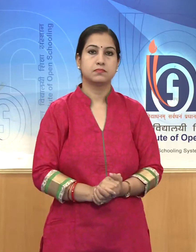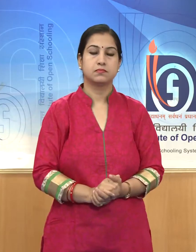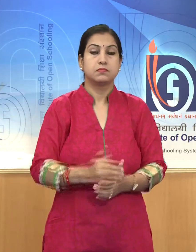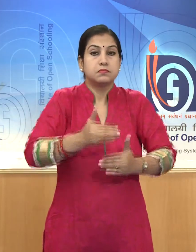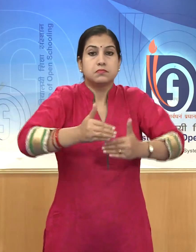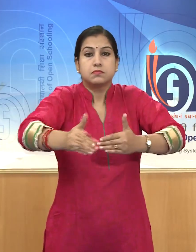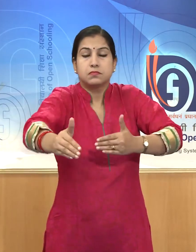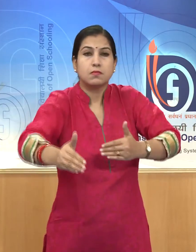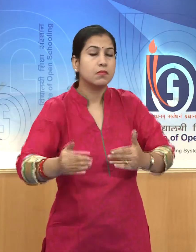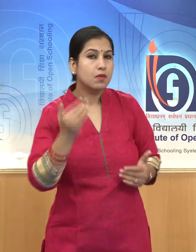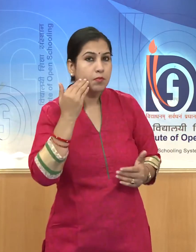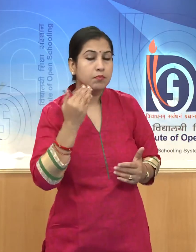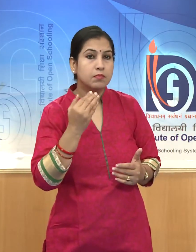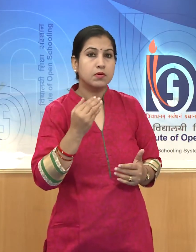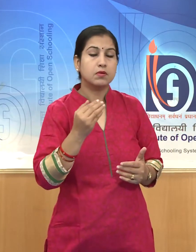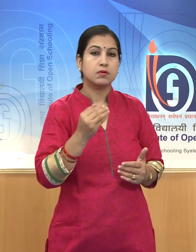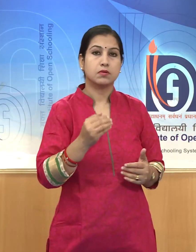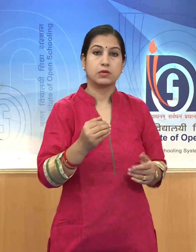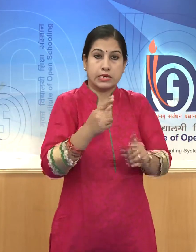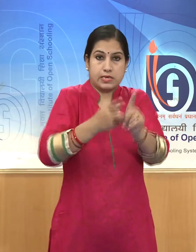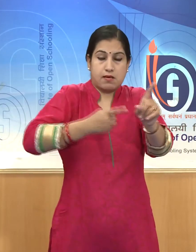Towards the turn of the century,